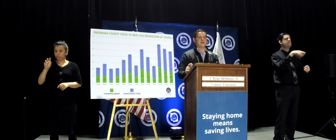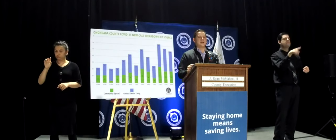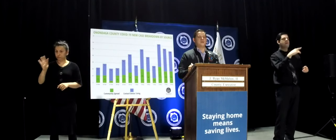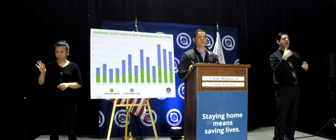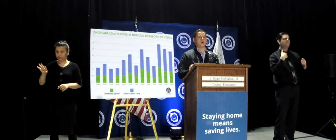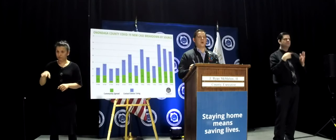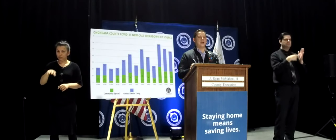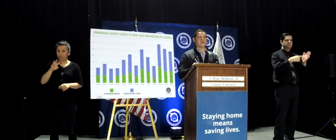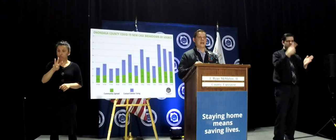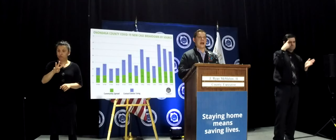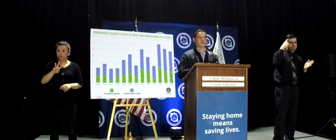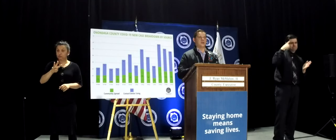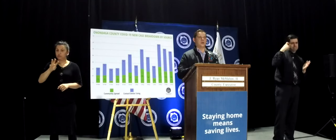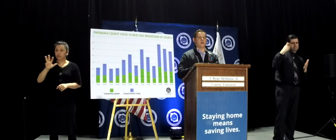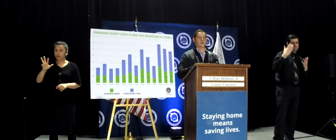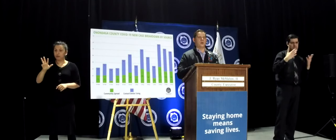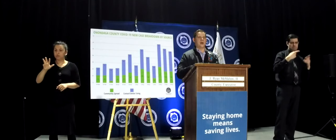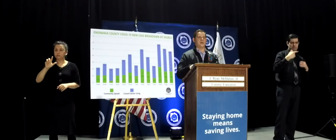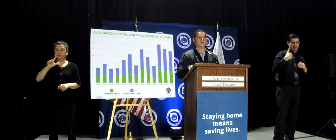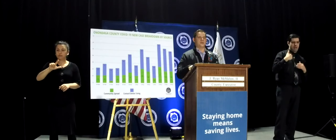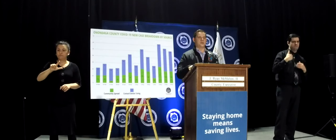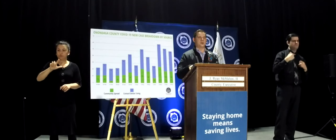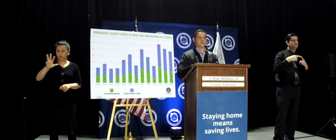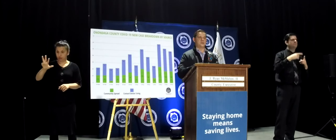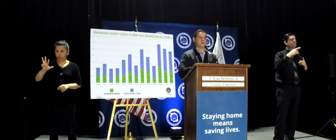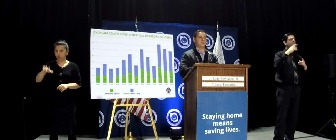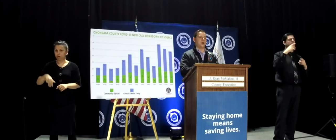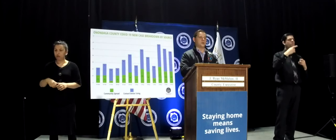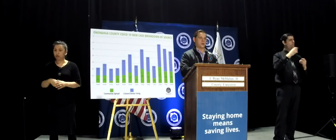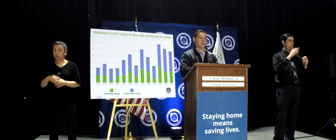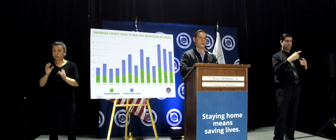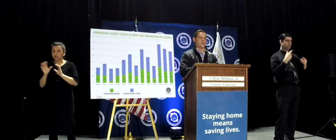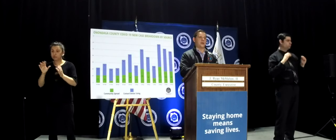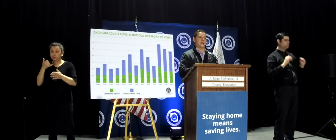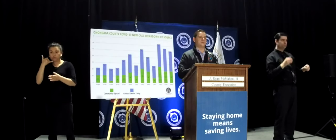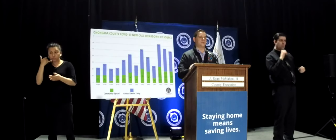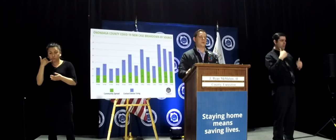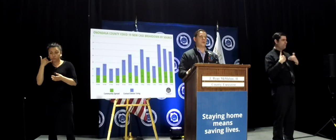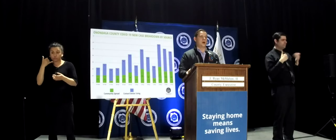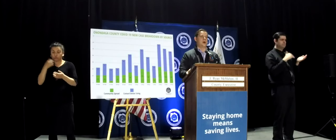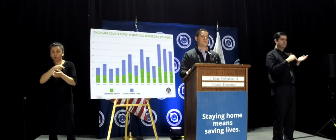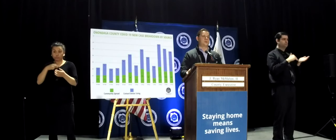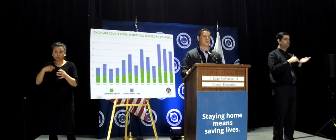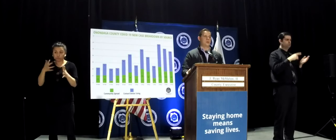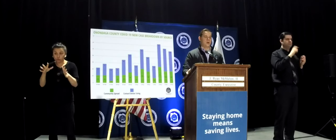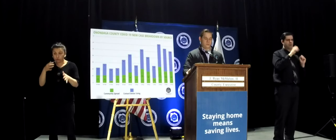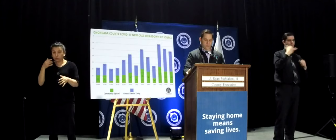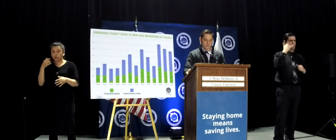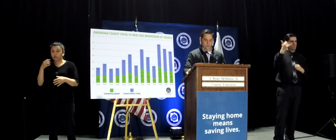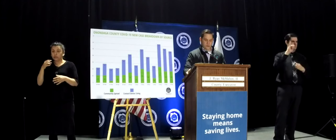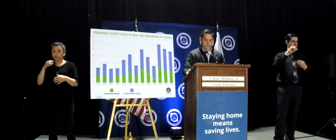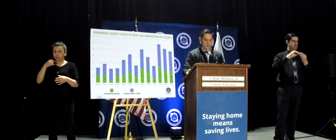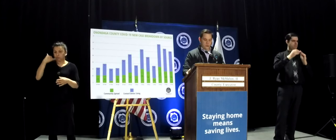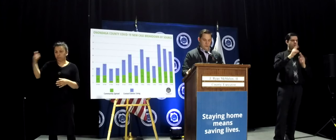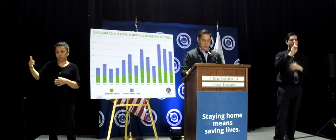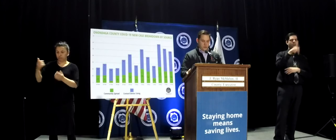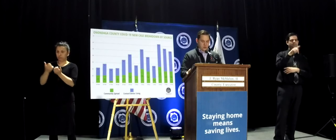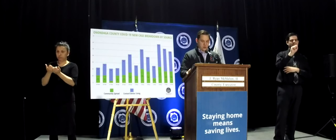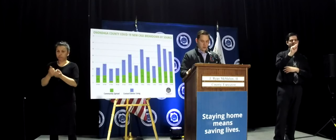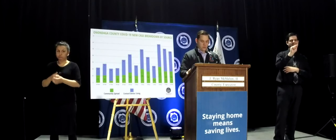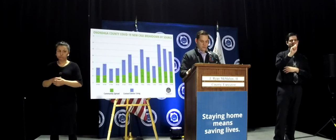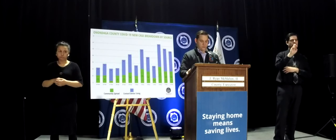315-464-3979. If you don't have a doctor or don't have health insurance, you're also going to call this line. So please